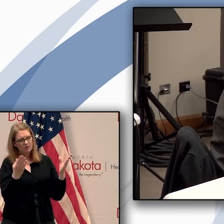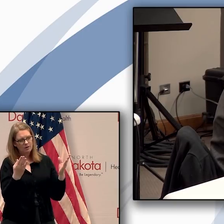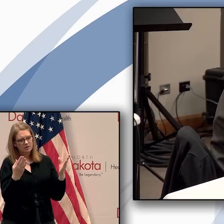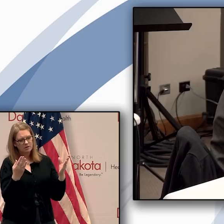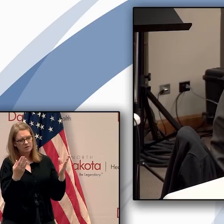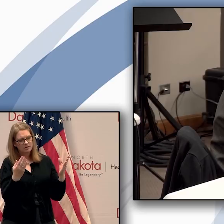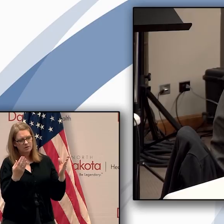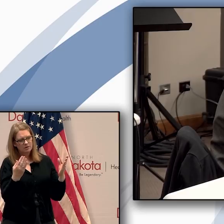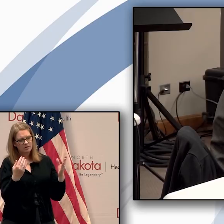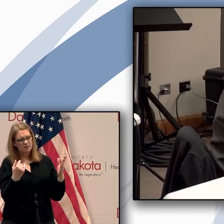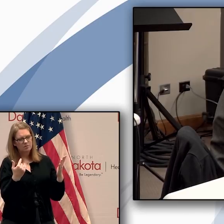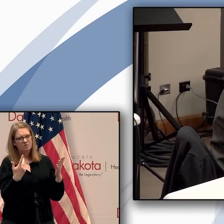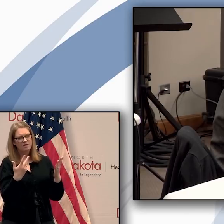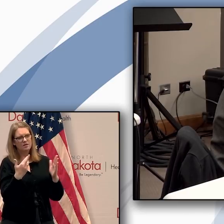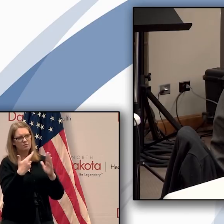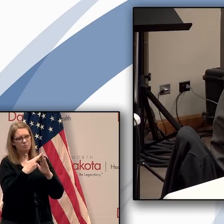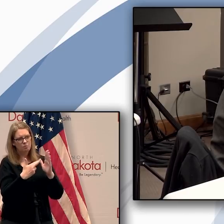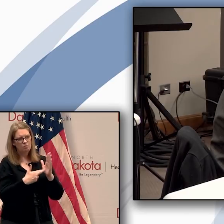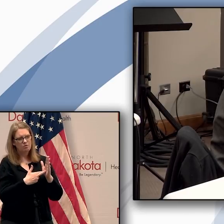some teeth in them? Some